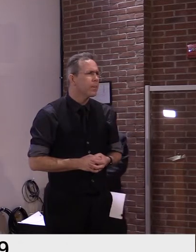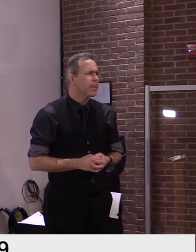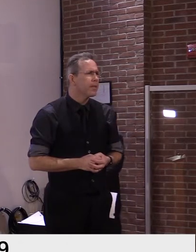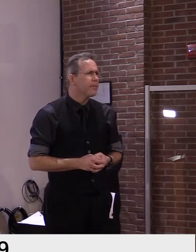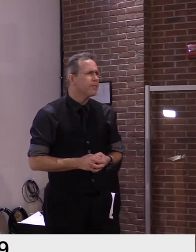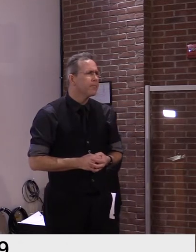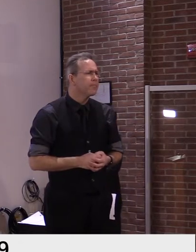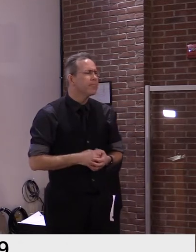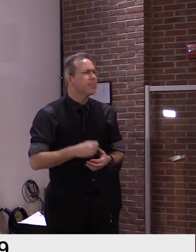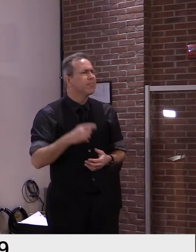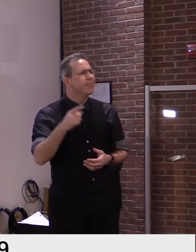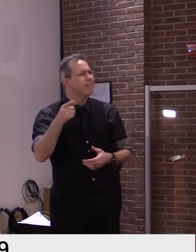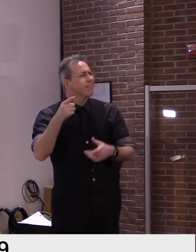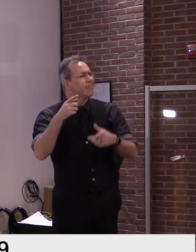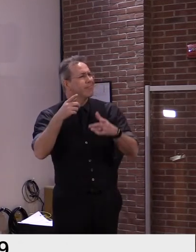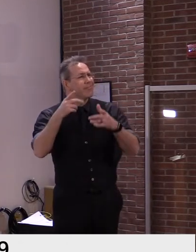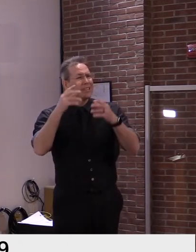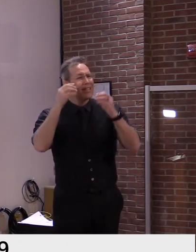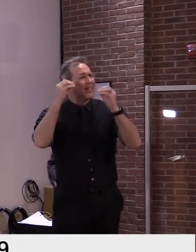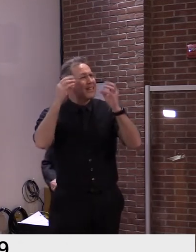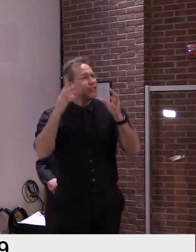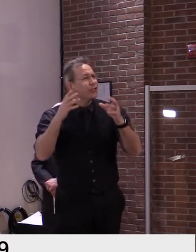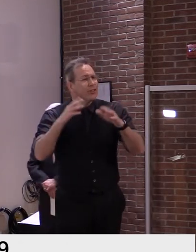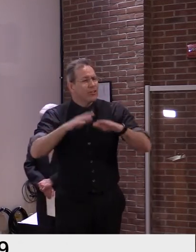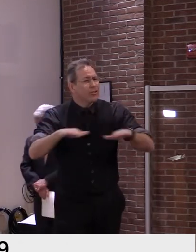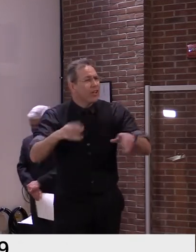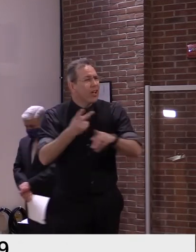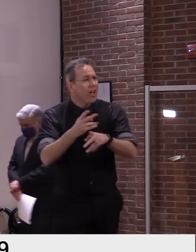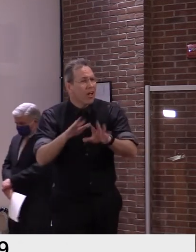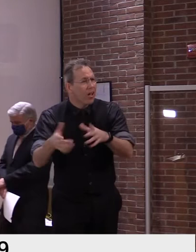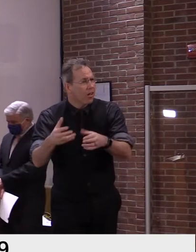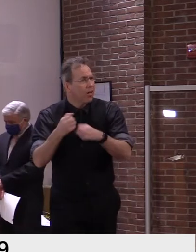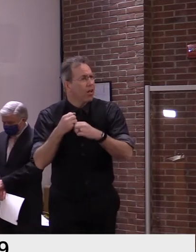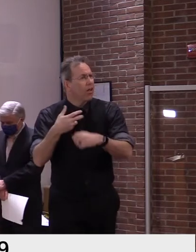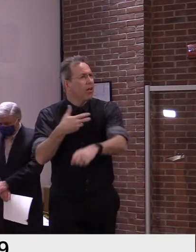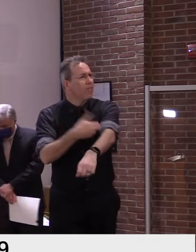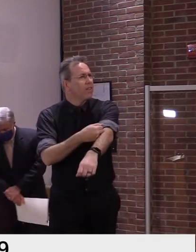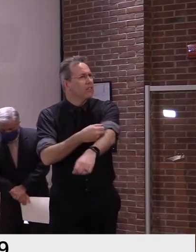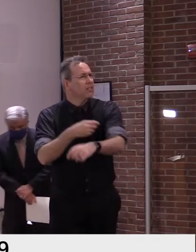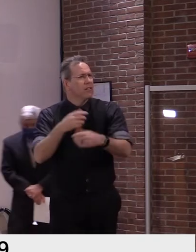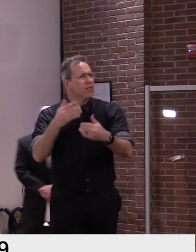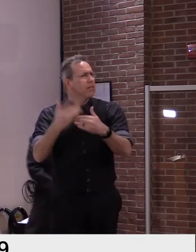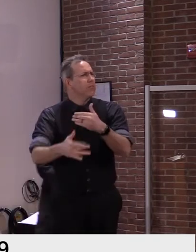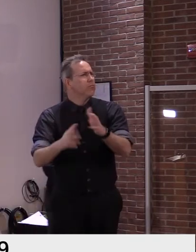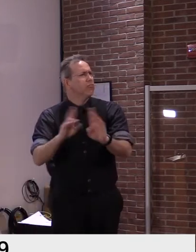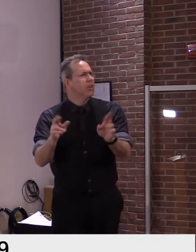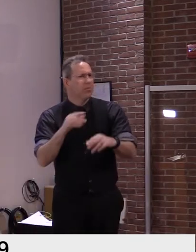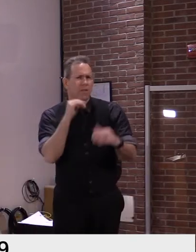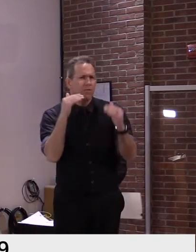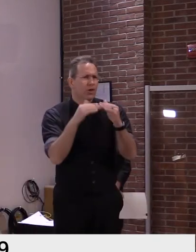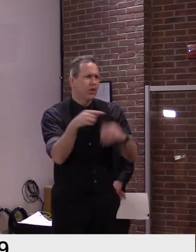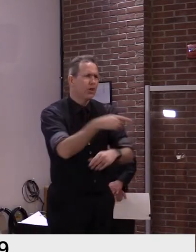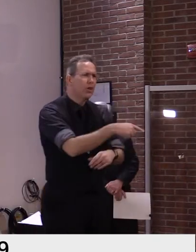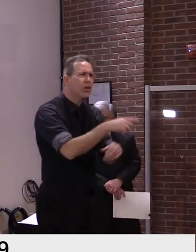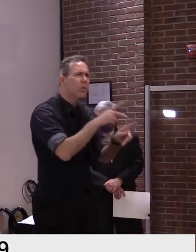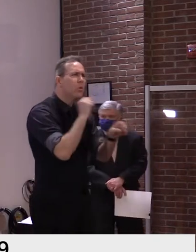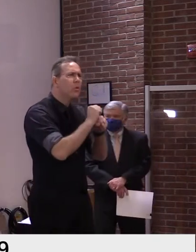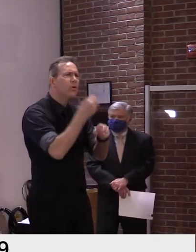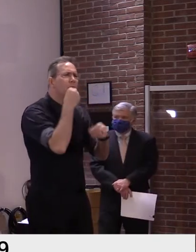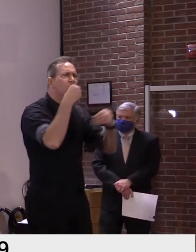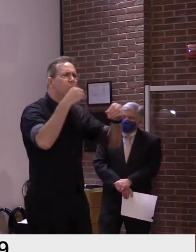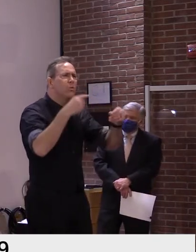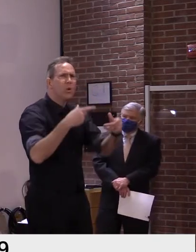and childcare workers for this vaccination. What is your take, Dr. Levine, on the relative risks for that